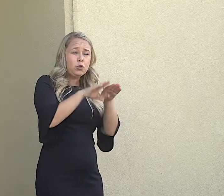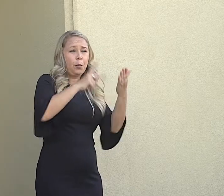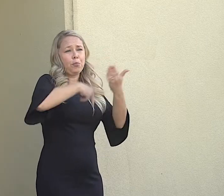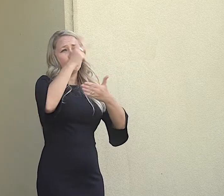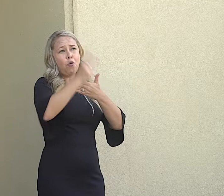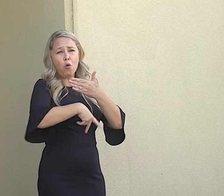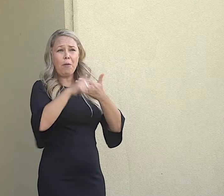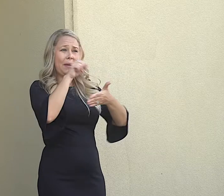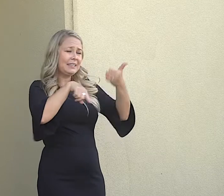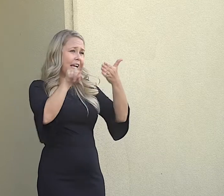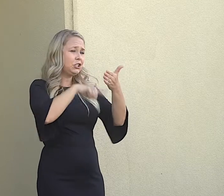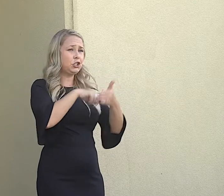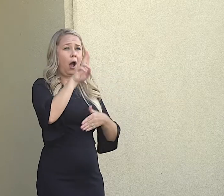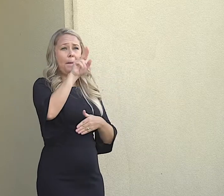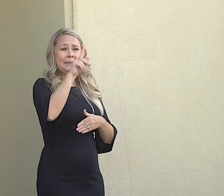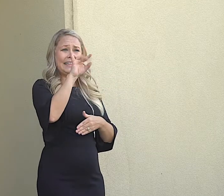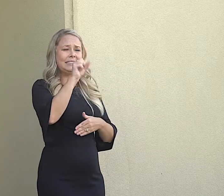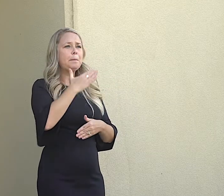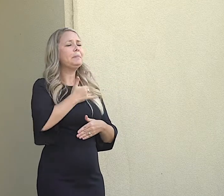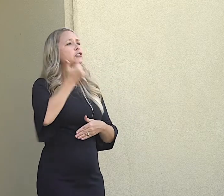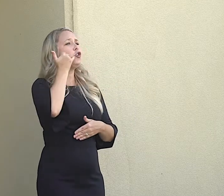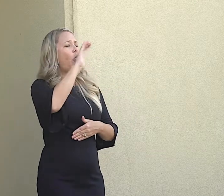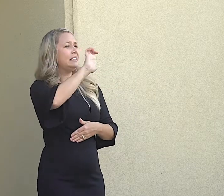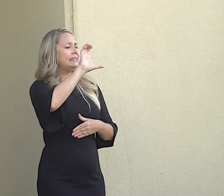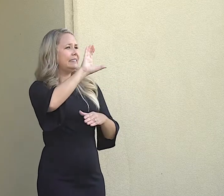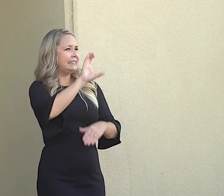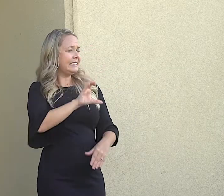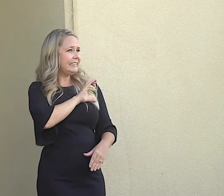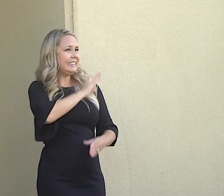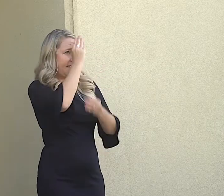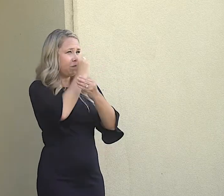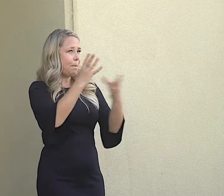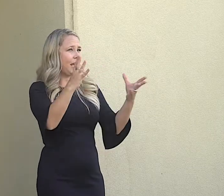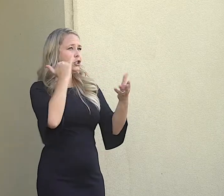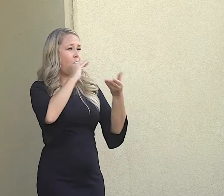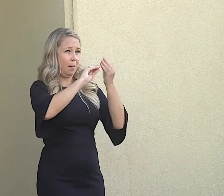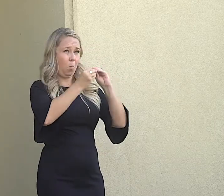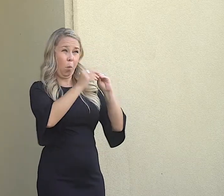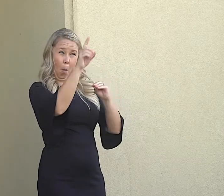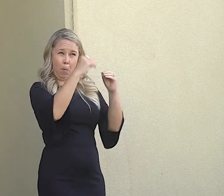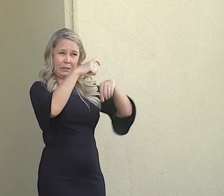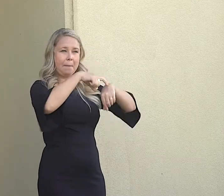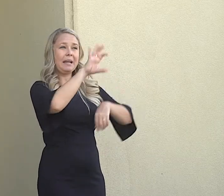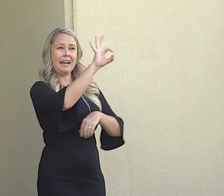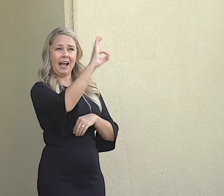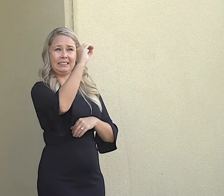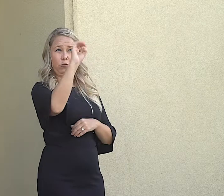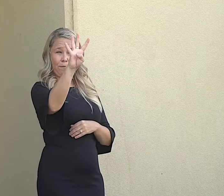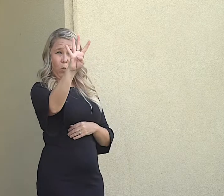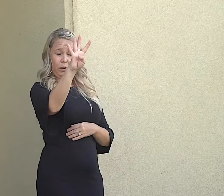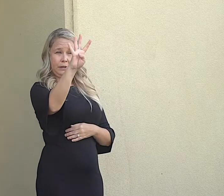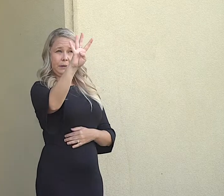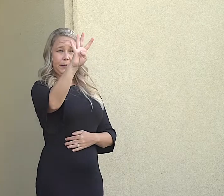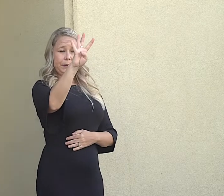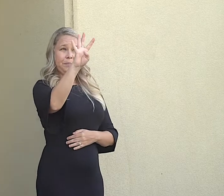and COVID-19 update. Please call the Citizens Information Hotline. That number one more time is